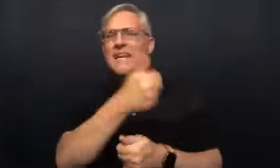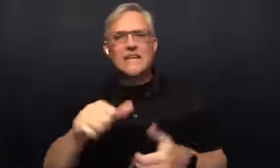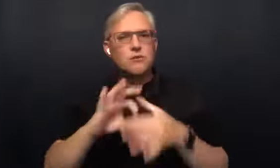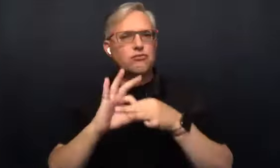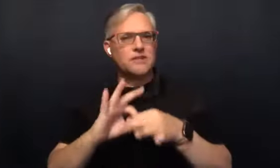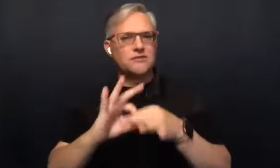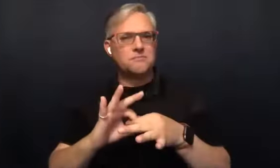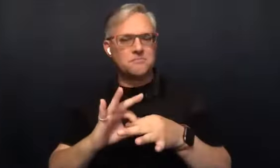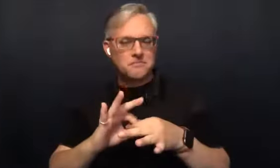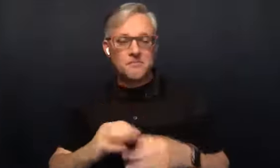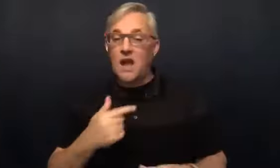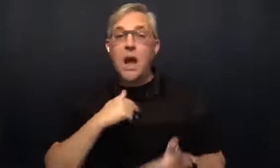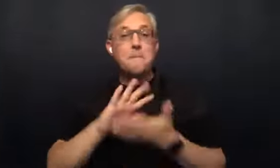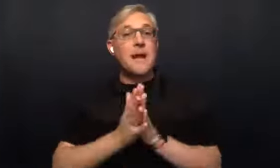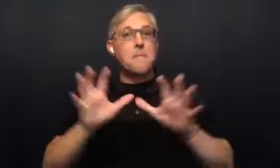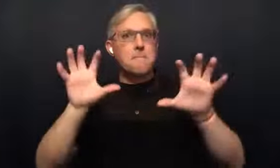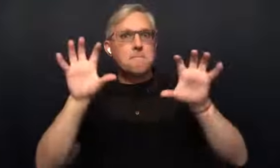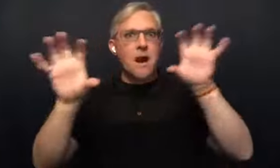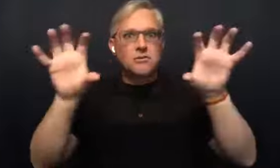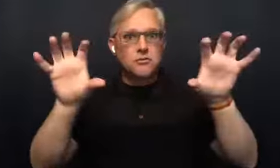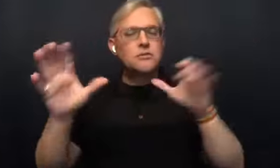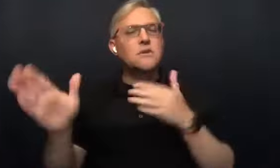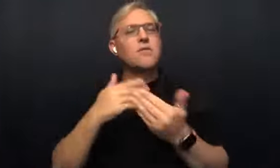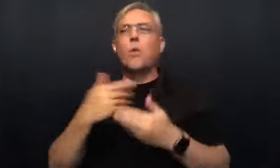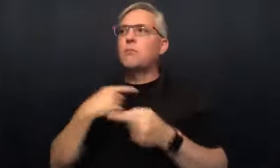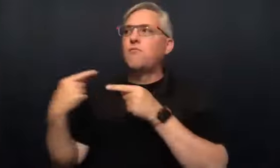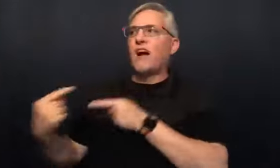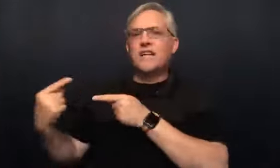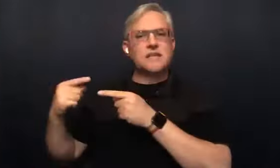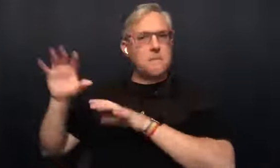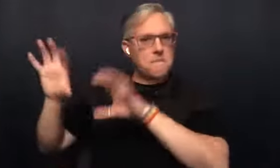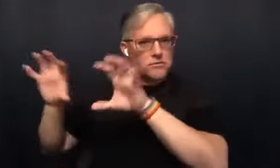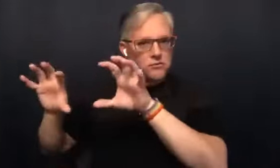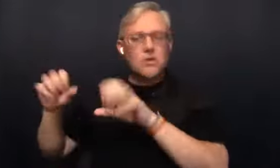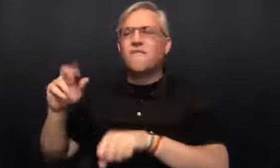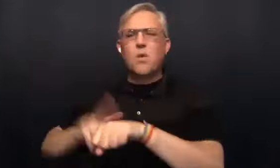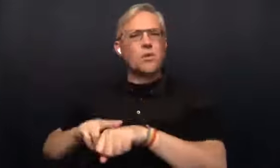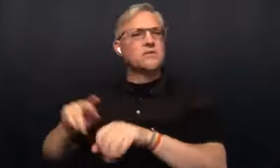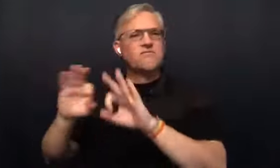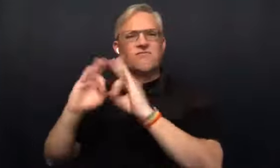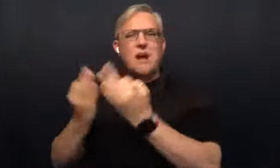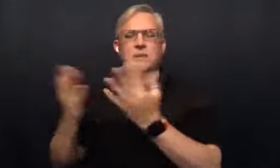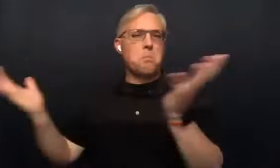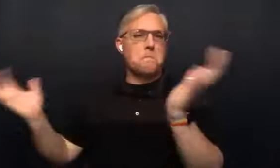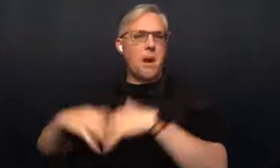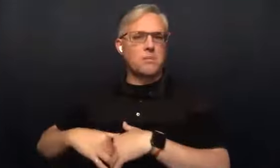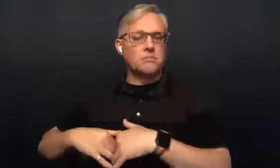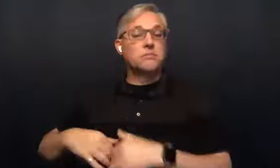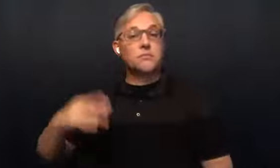became a monster finding a monster. So of course this family fell apart, and I'll tell you why. My sister